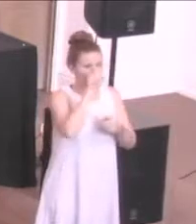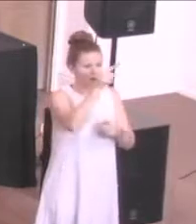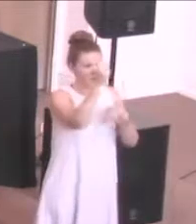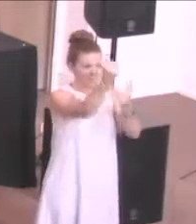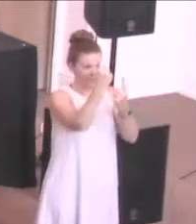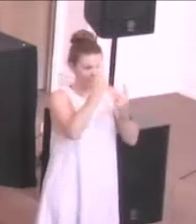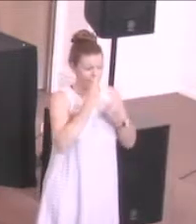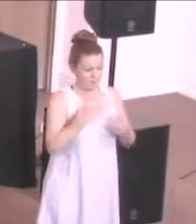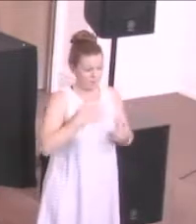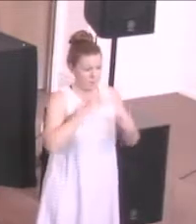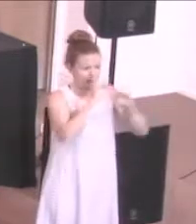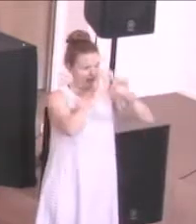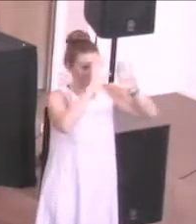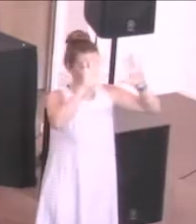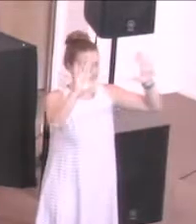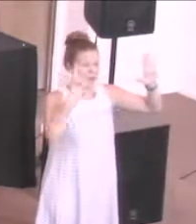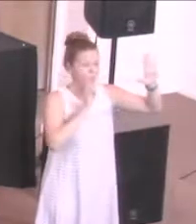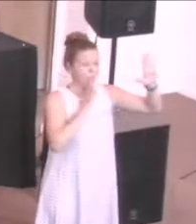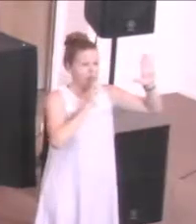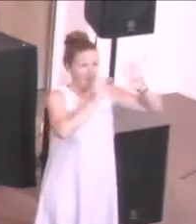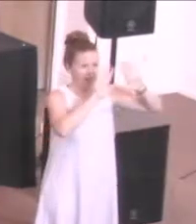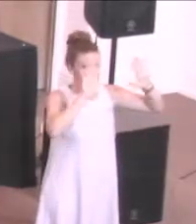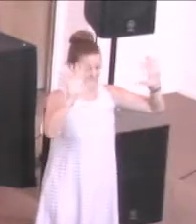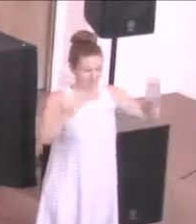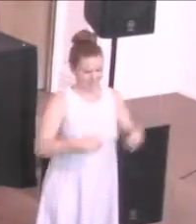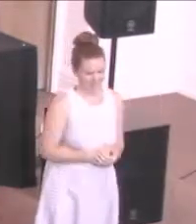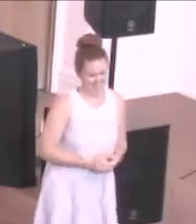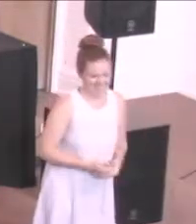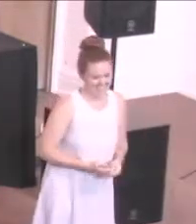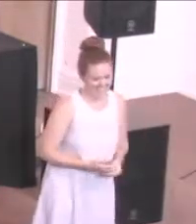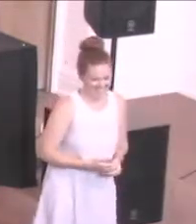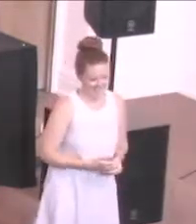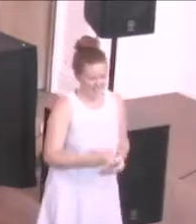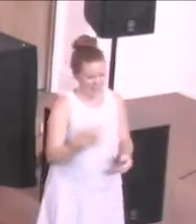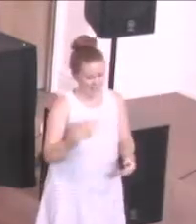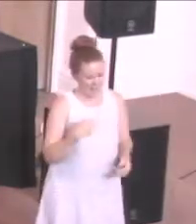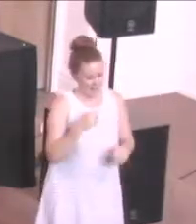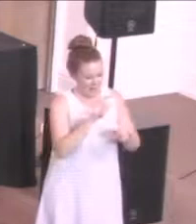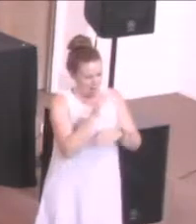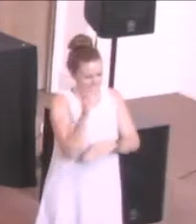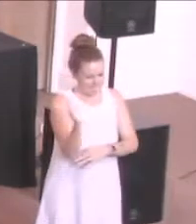my banner will be clear. Amen.